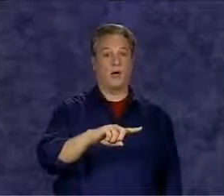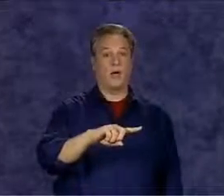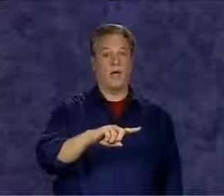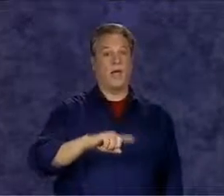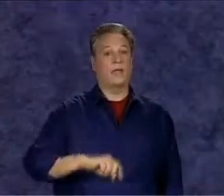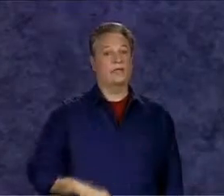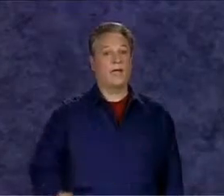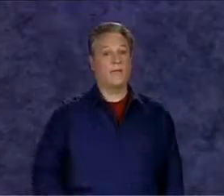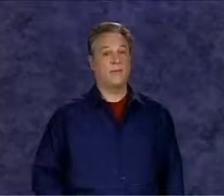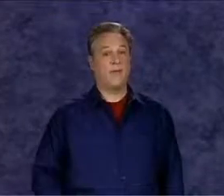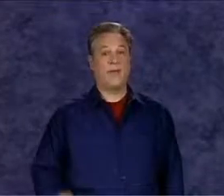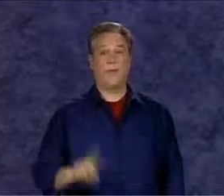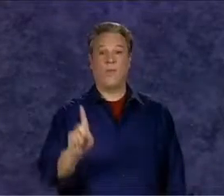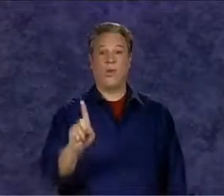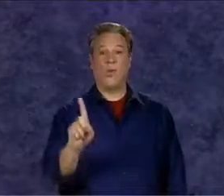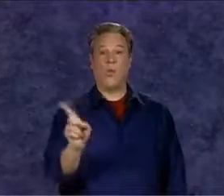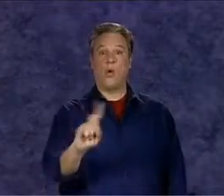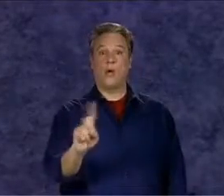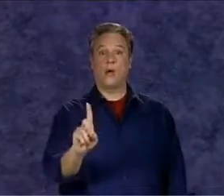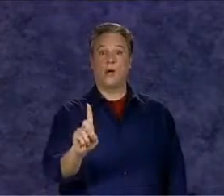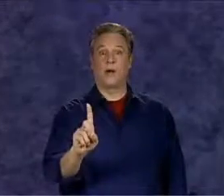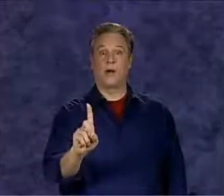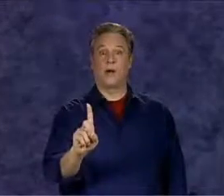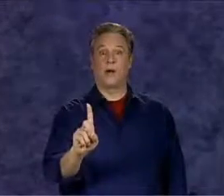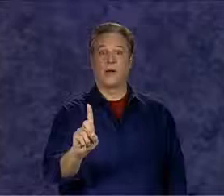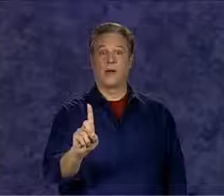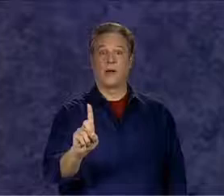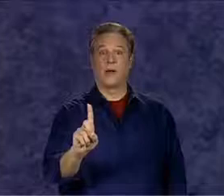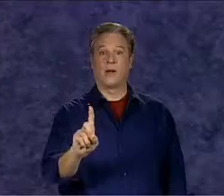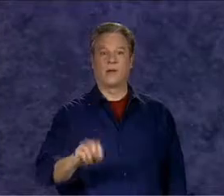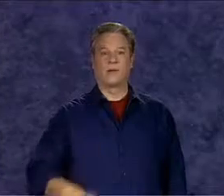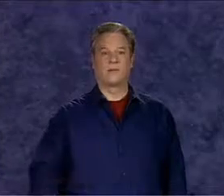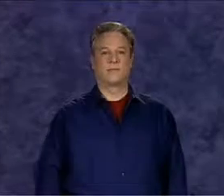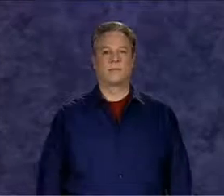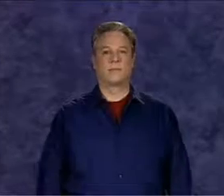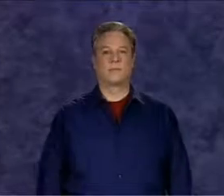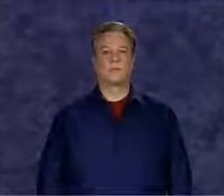and the sign became where you